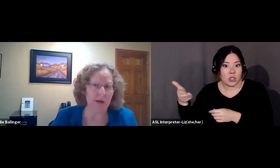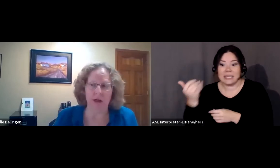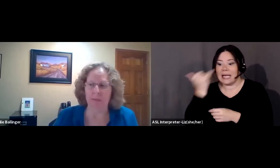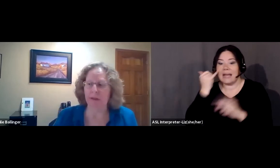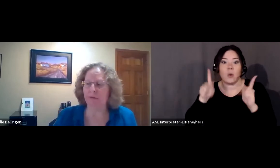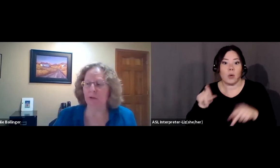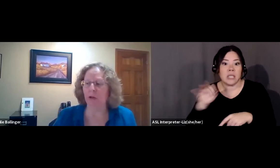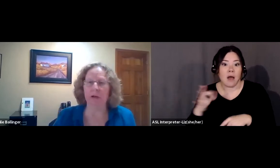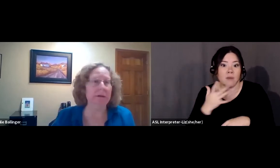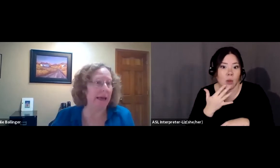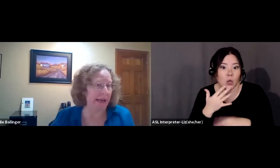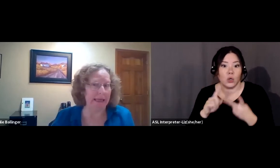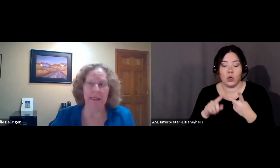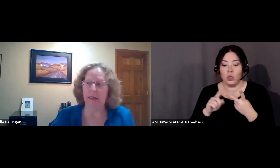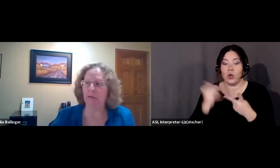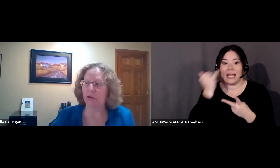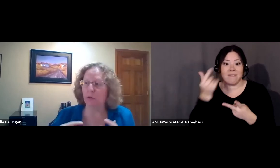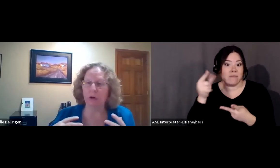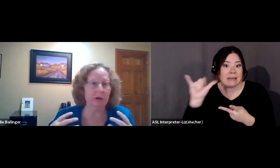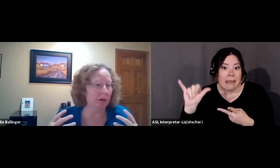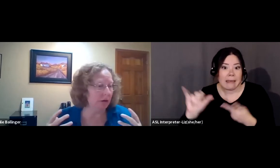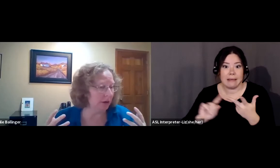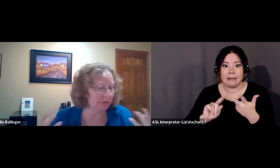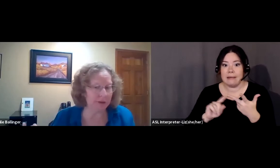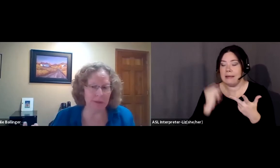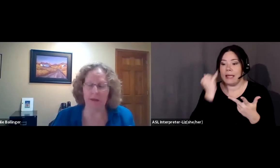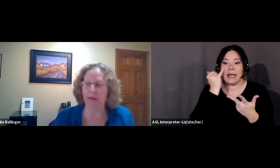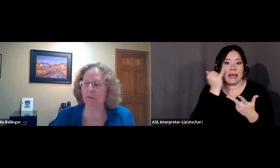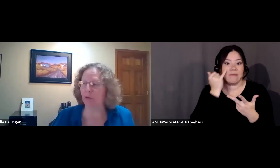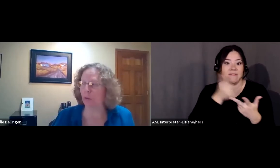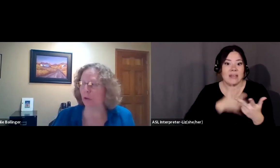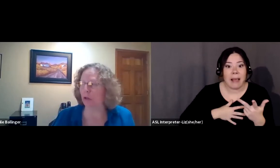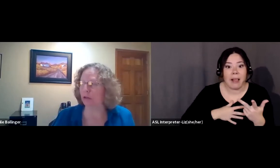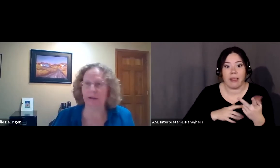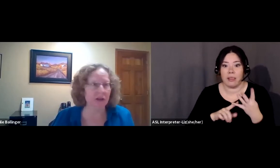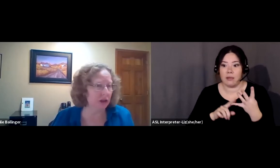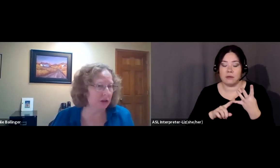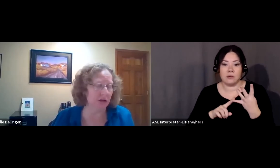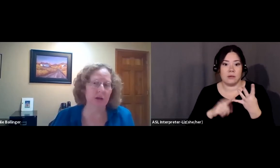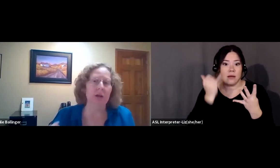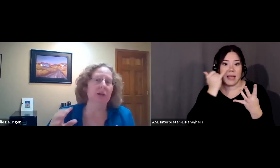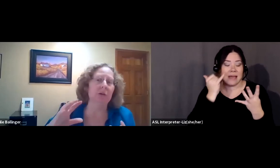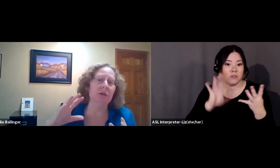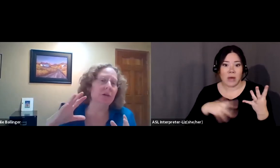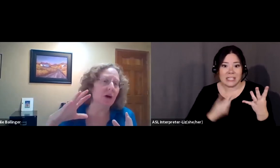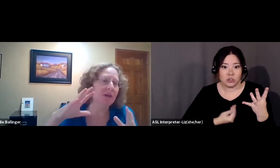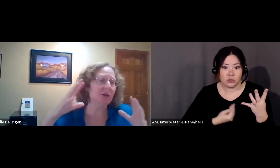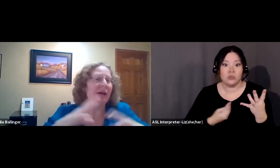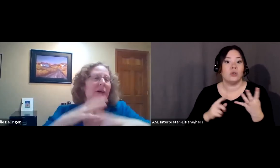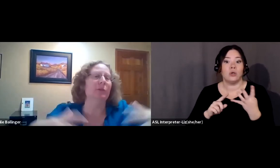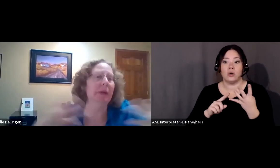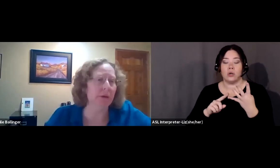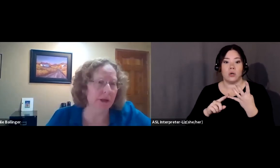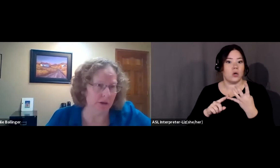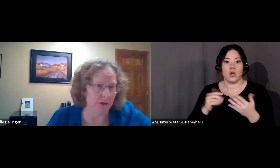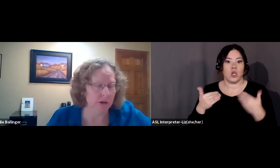color, if you're gay, if you're female, if you're transgender, you also